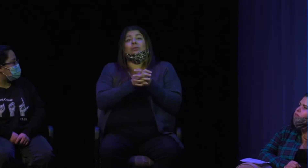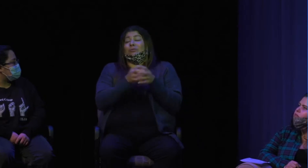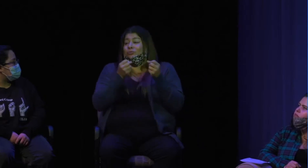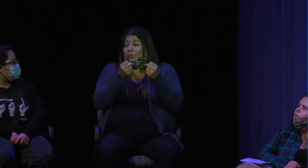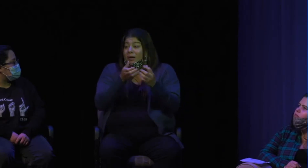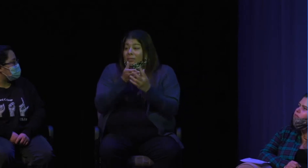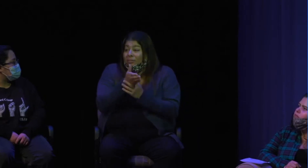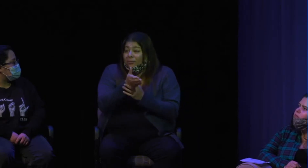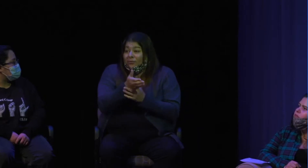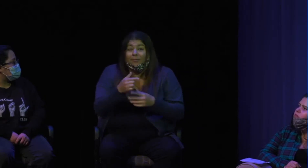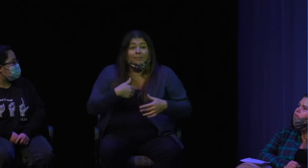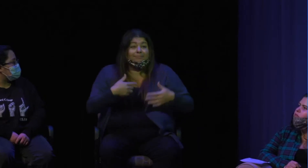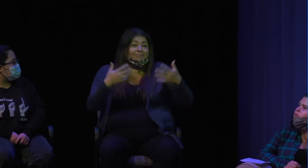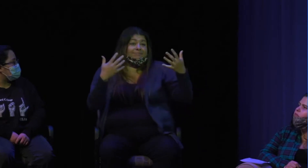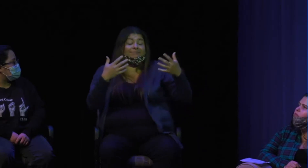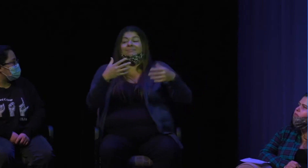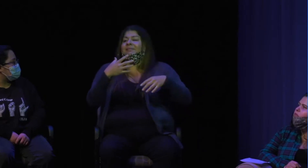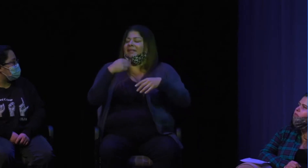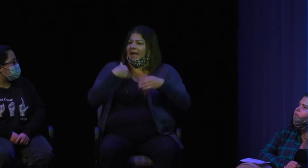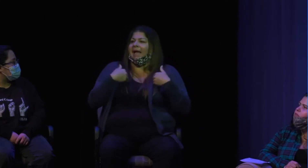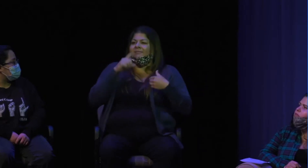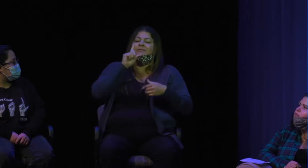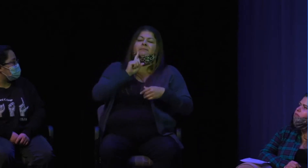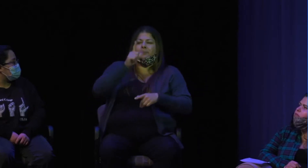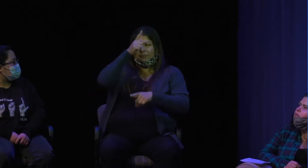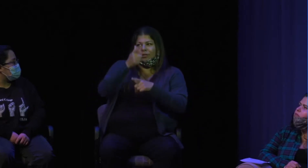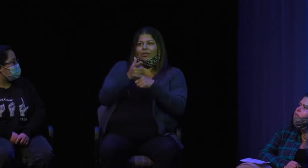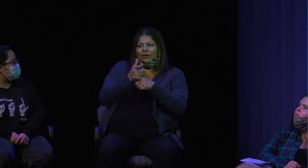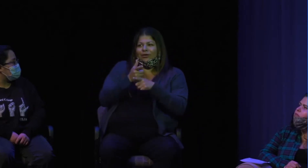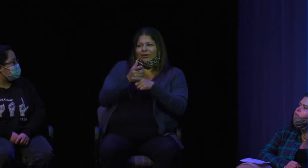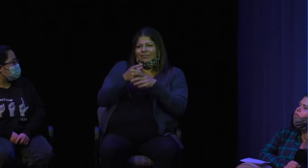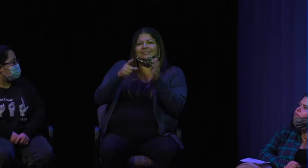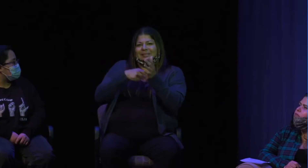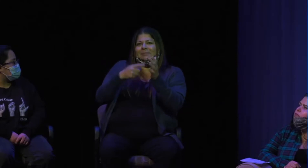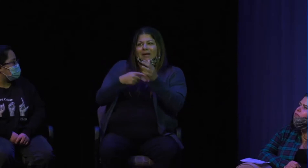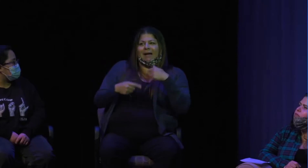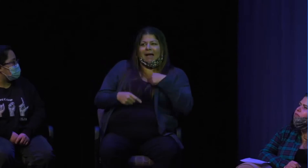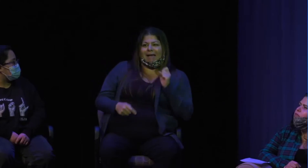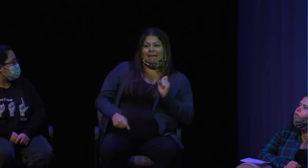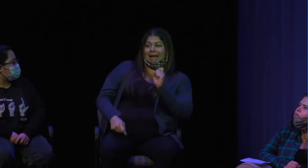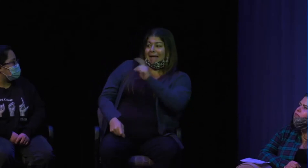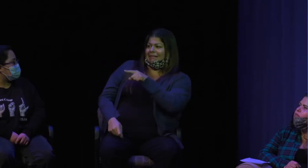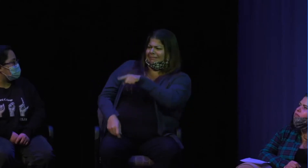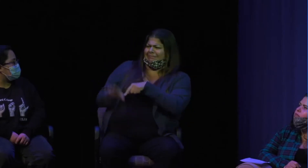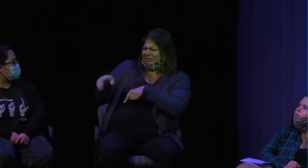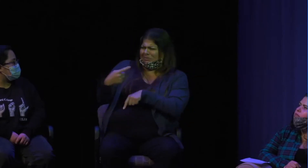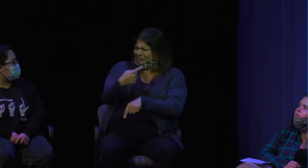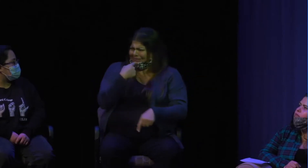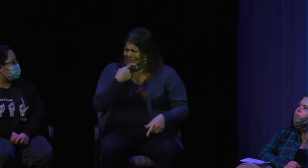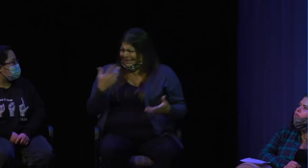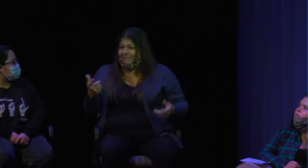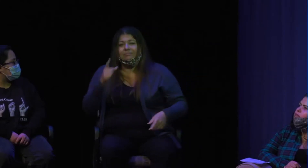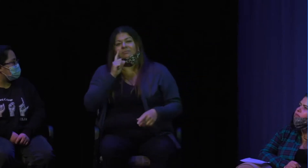especially like ordering food. I'd been able to go through the drive-through before, and I should say I do have a deaf brother.